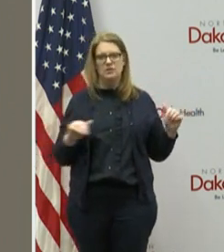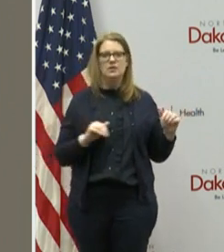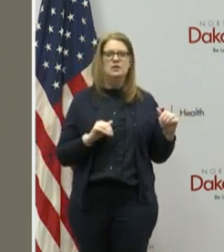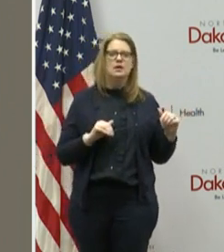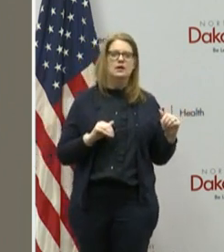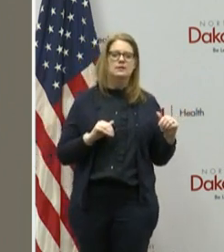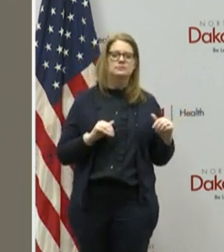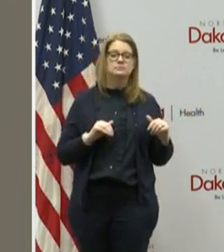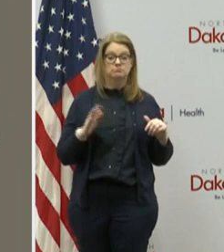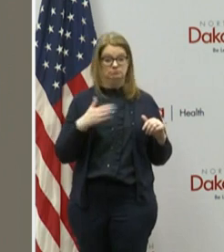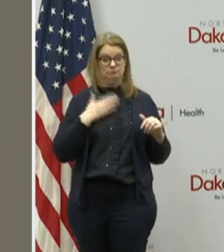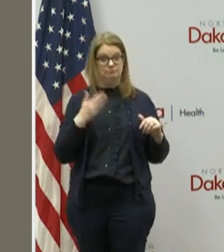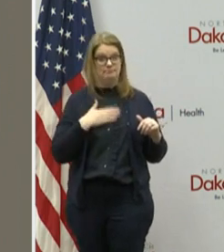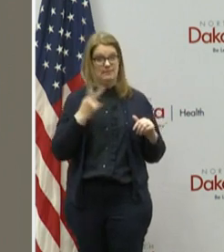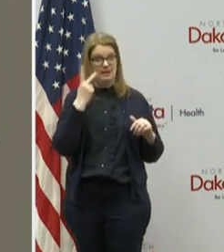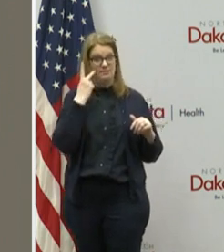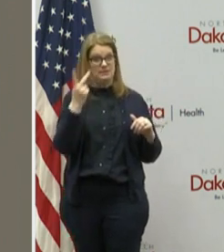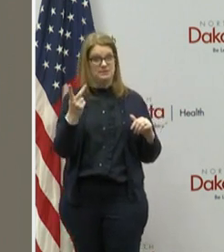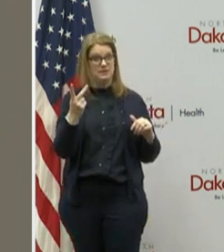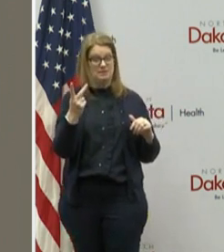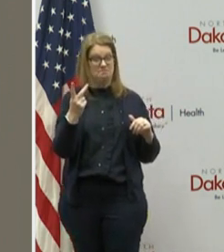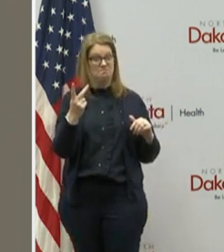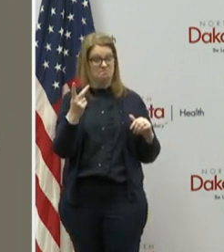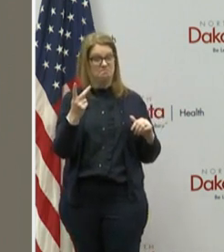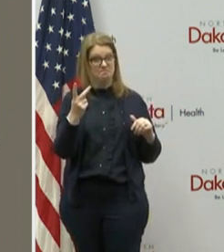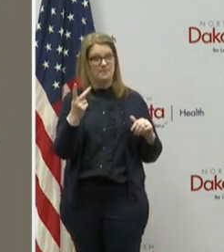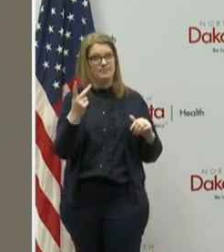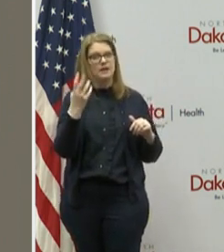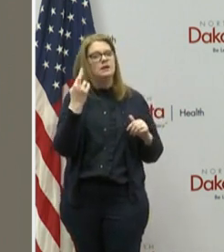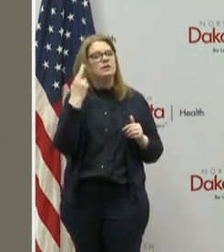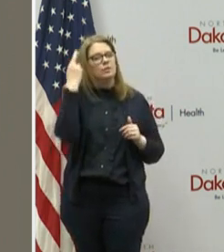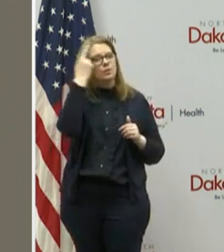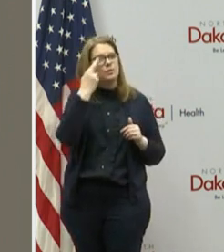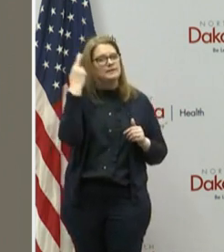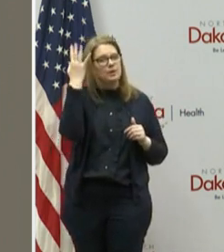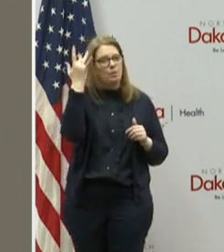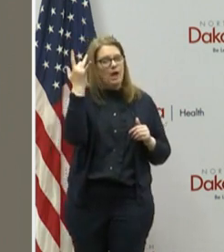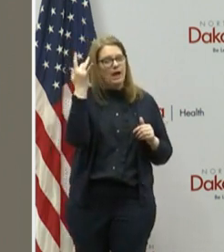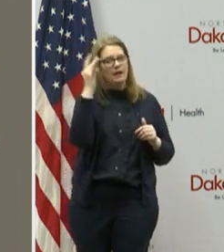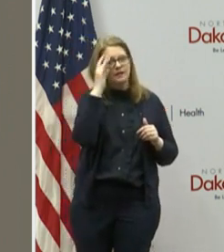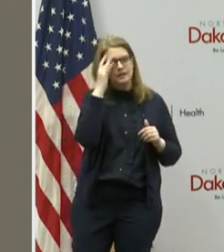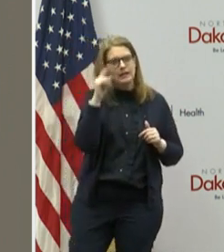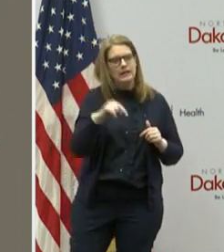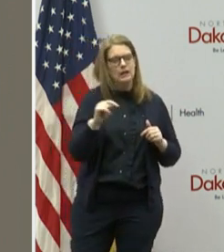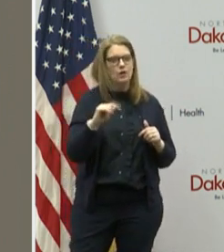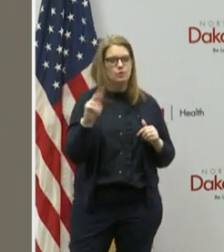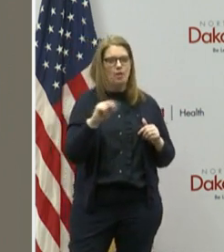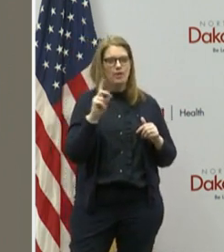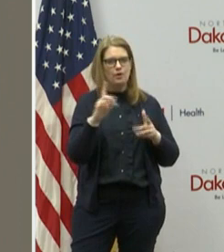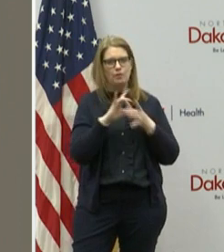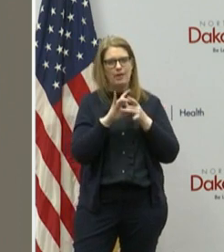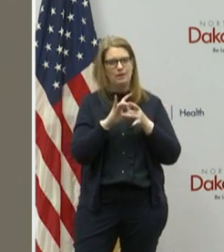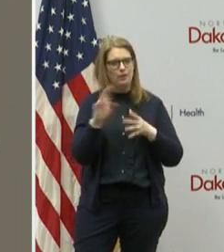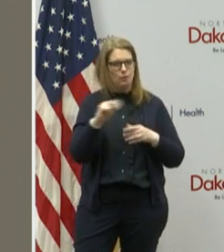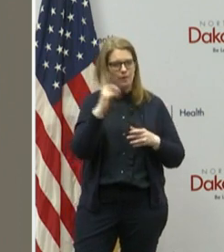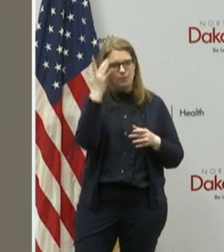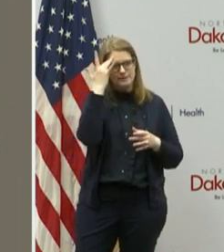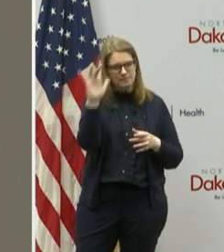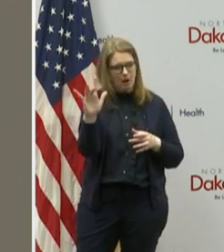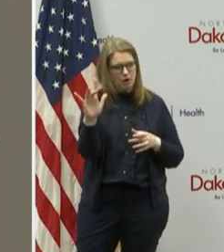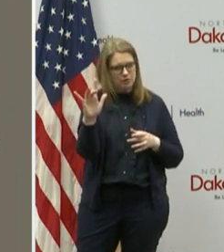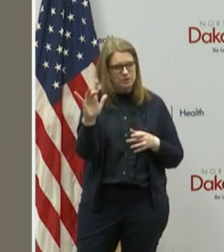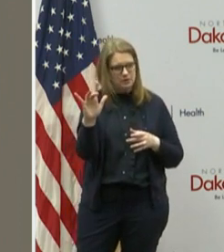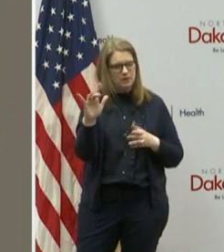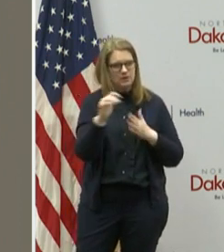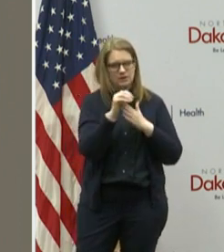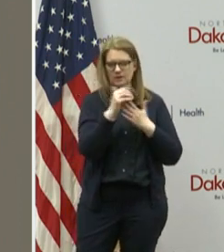and we're happy to see the directions going. And the reason why it's going that direction, of course, in North Dakota relates to North Dakota SMART